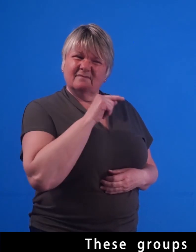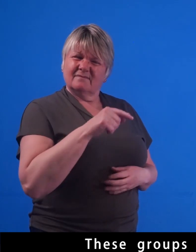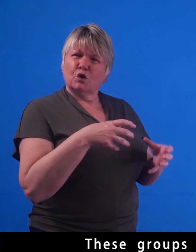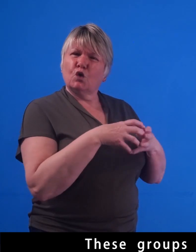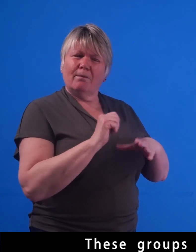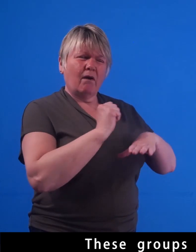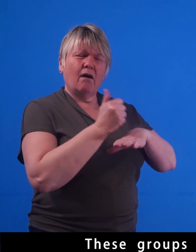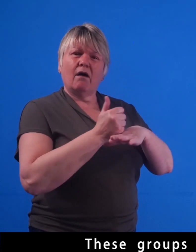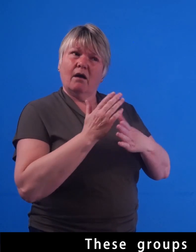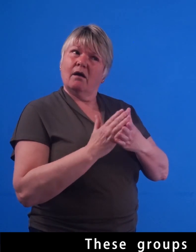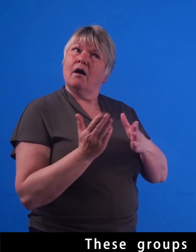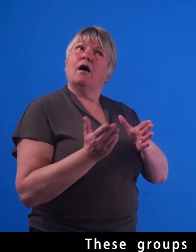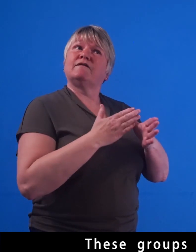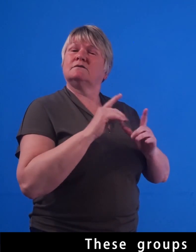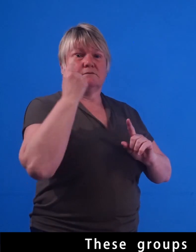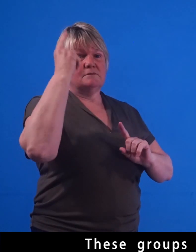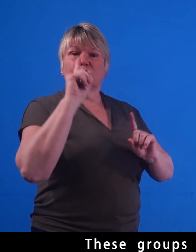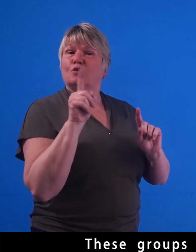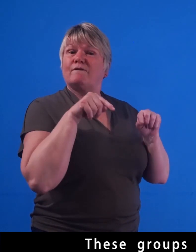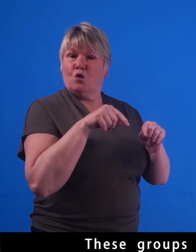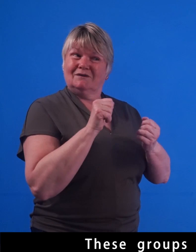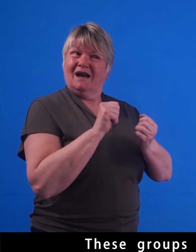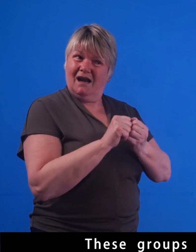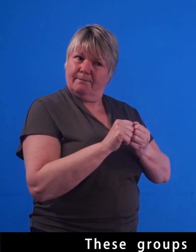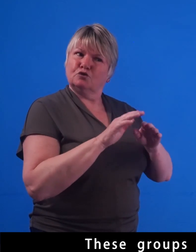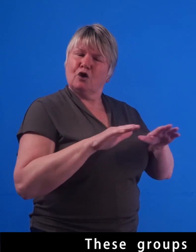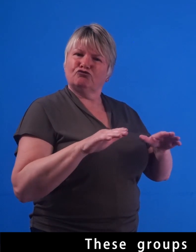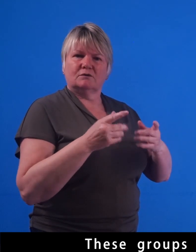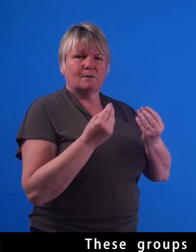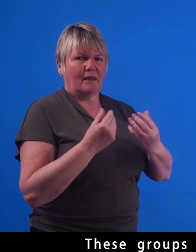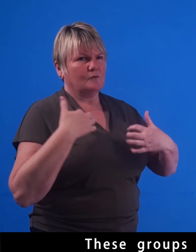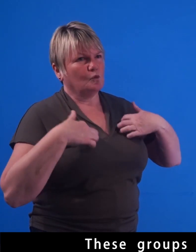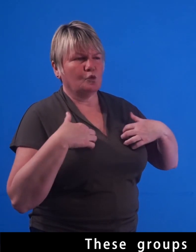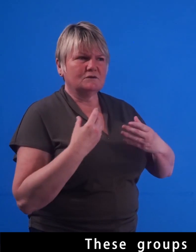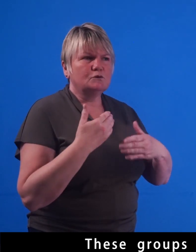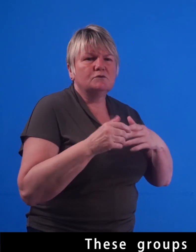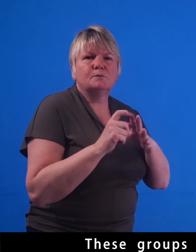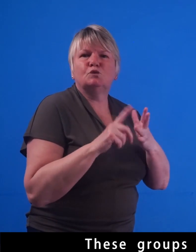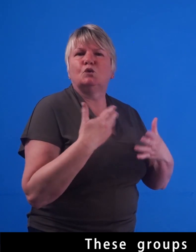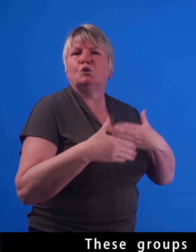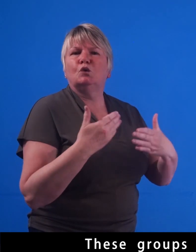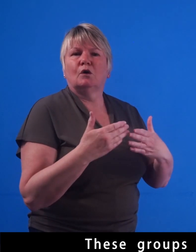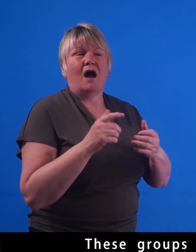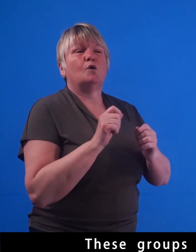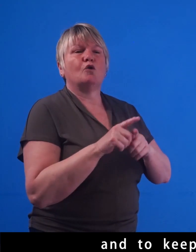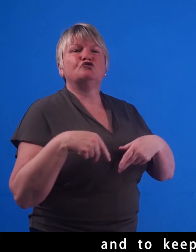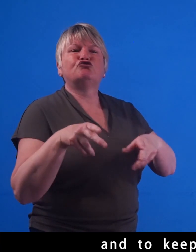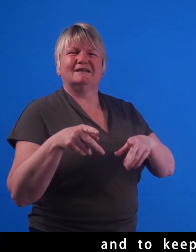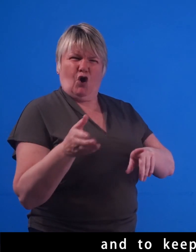These groups were initially set up to give children something worthwhile to do and to keep them off